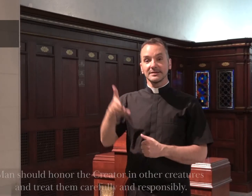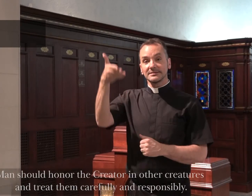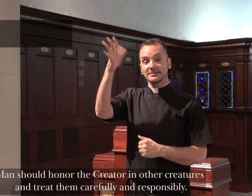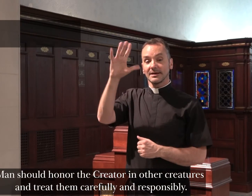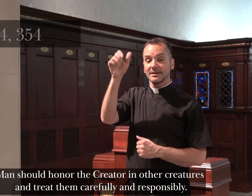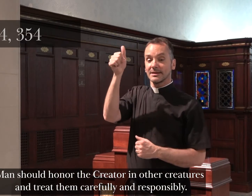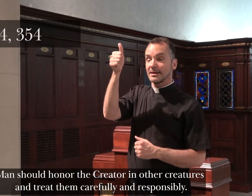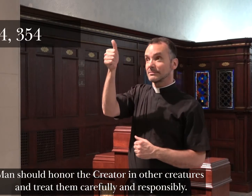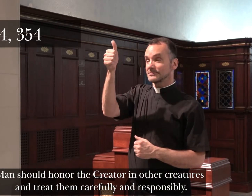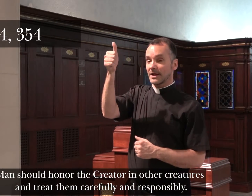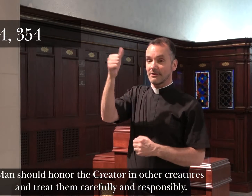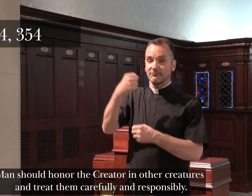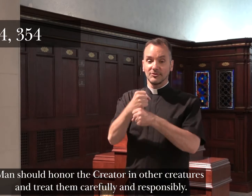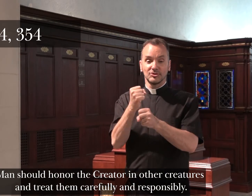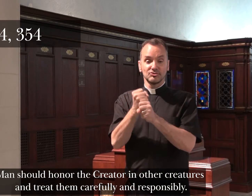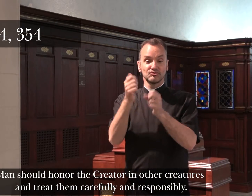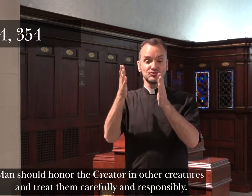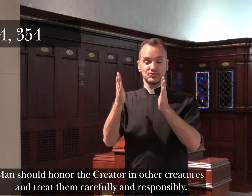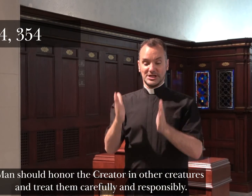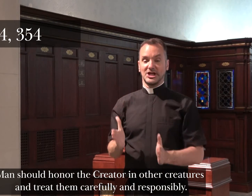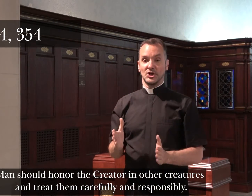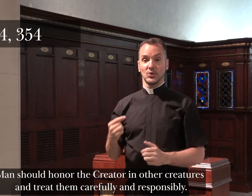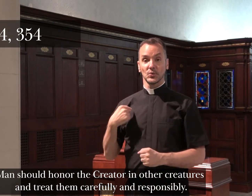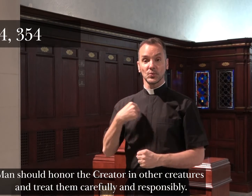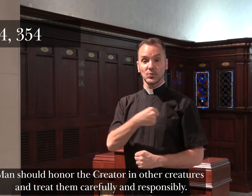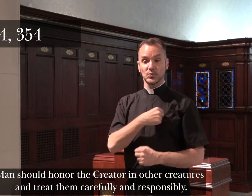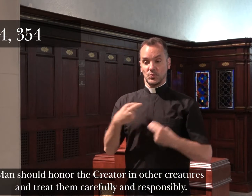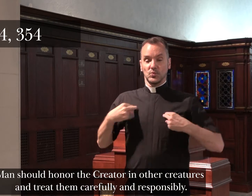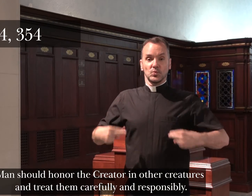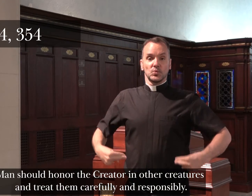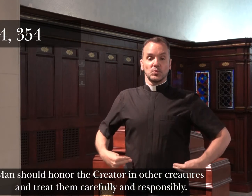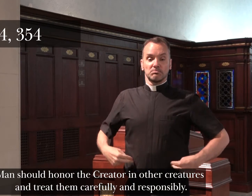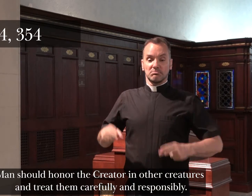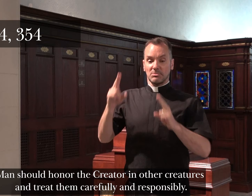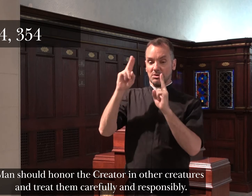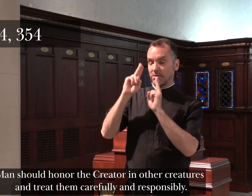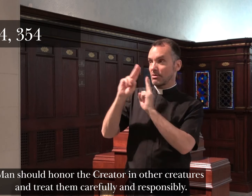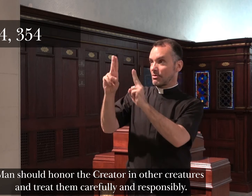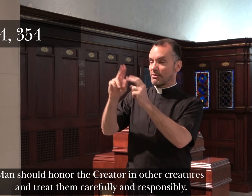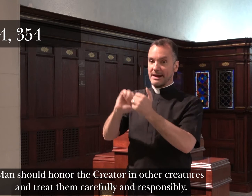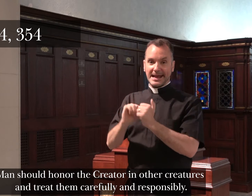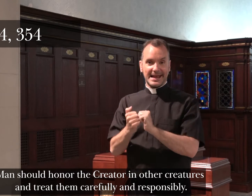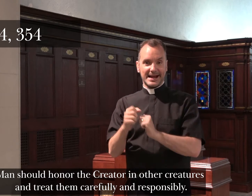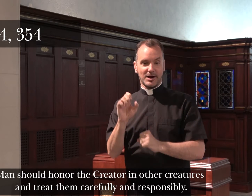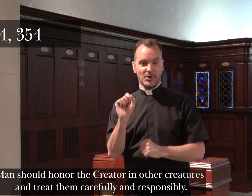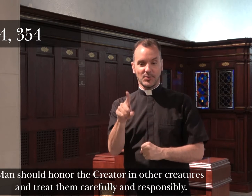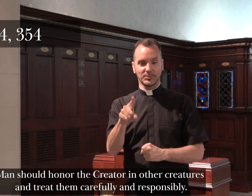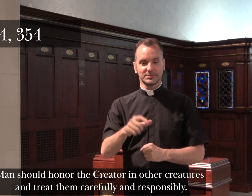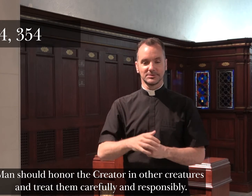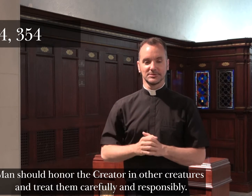Man should honor the Creator and other creatures and treat them carefully and responsibly.